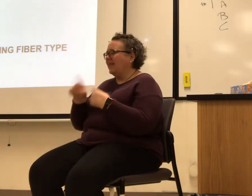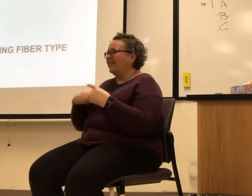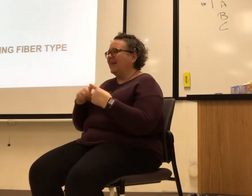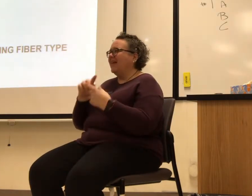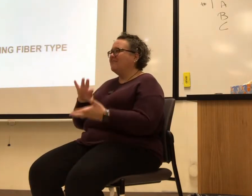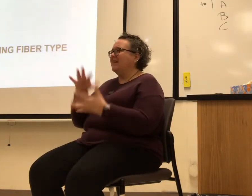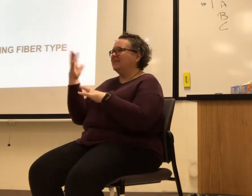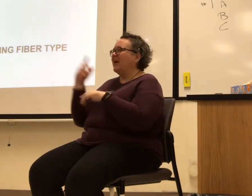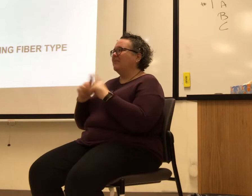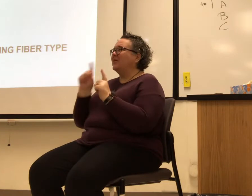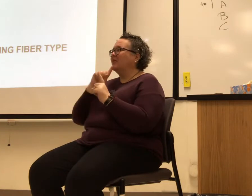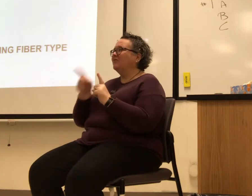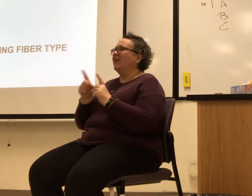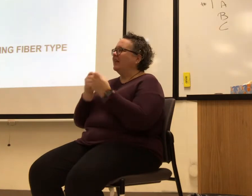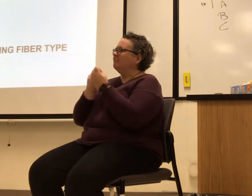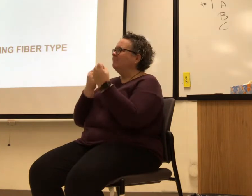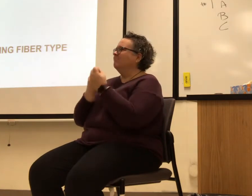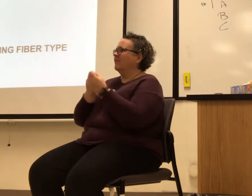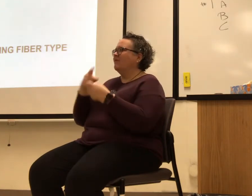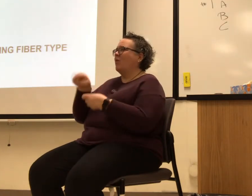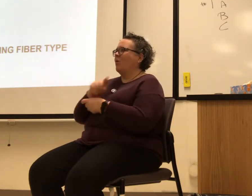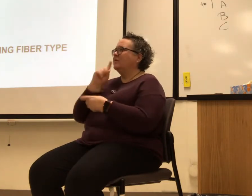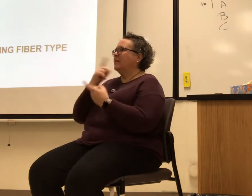can really cheer for the guys who can do it.